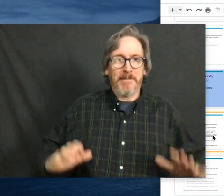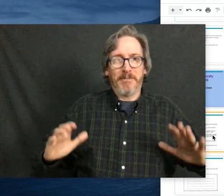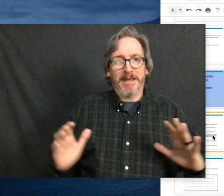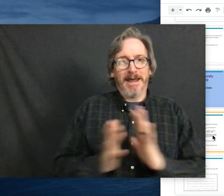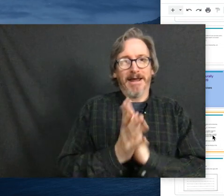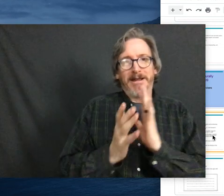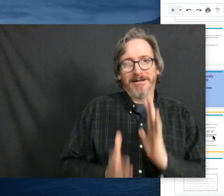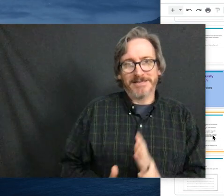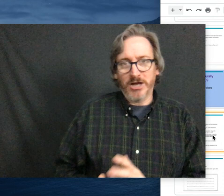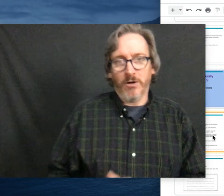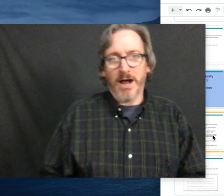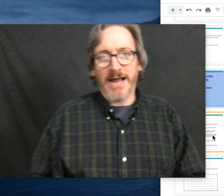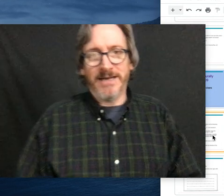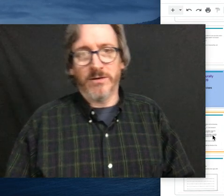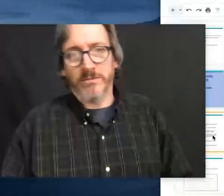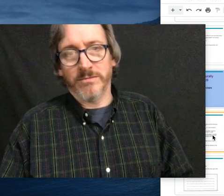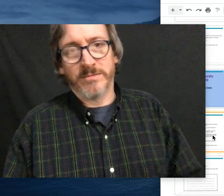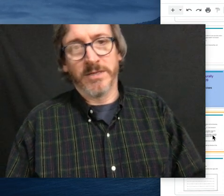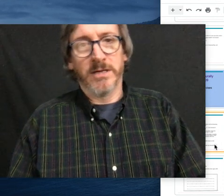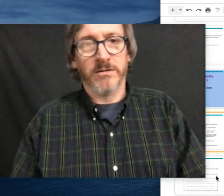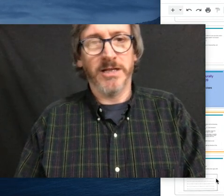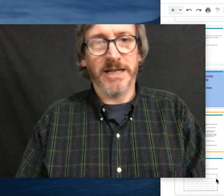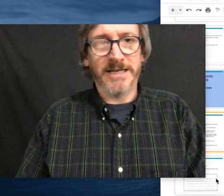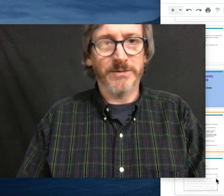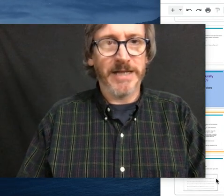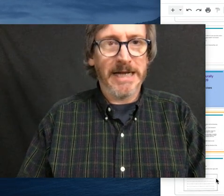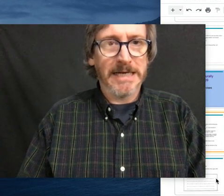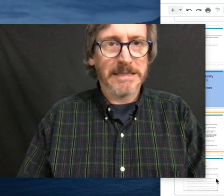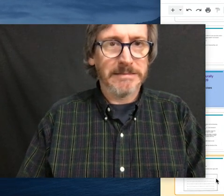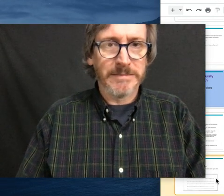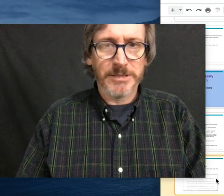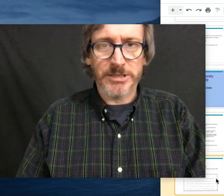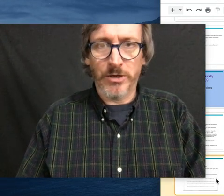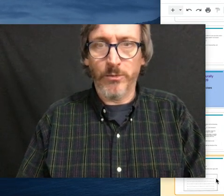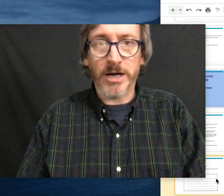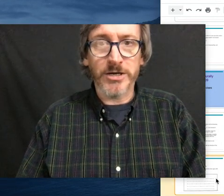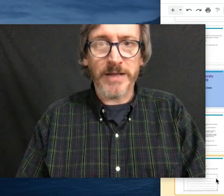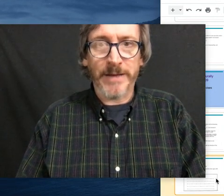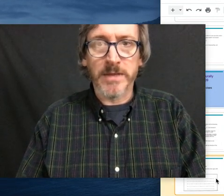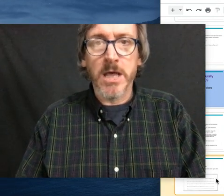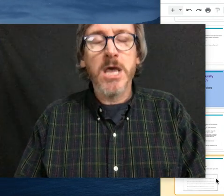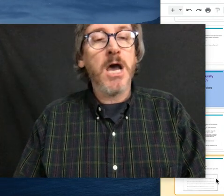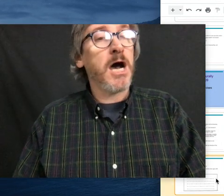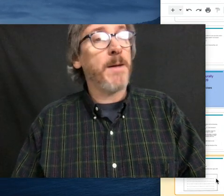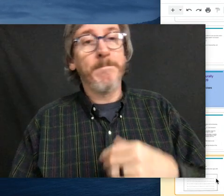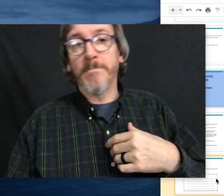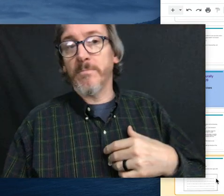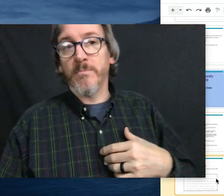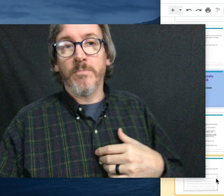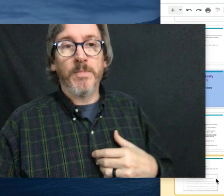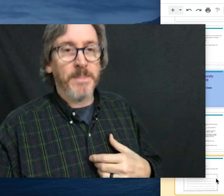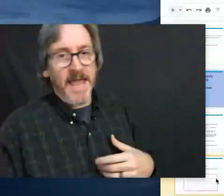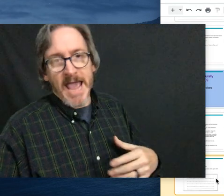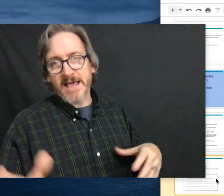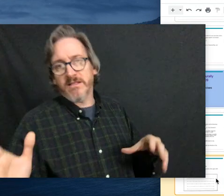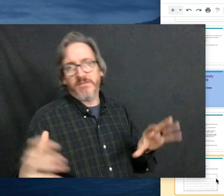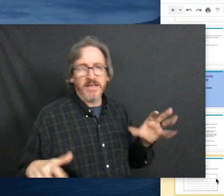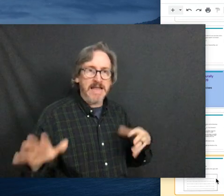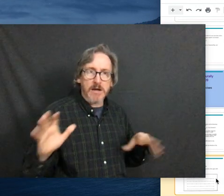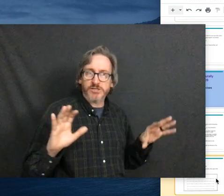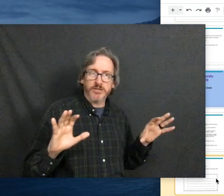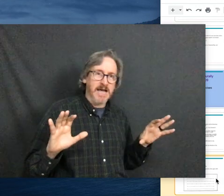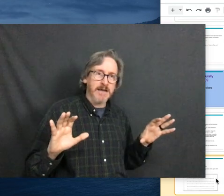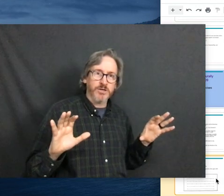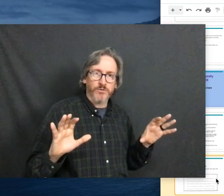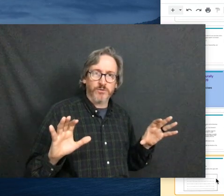kindergarten camp again. So I don't really like doing that. So we're not going to do that. They think